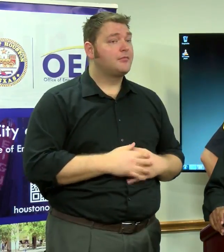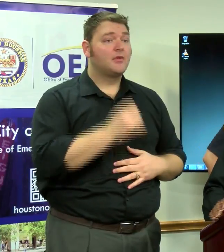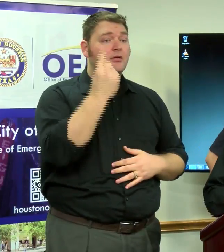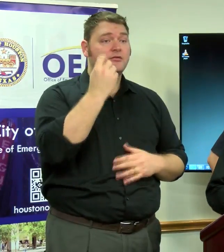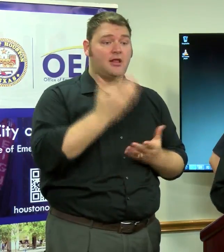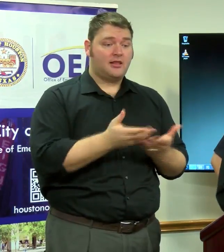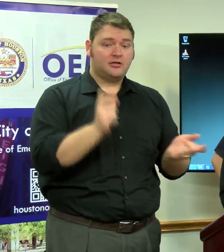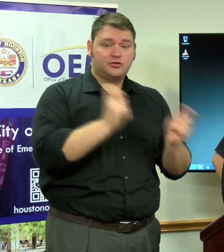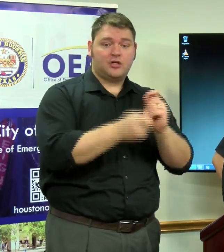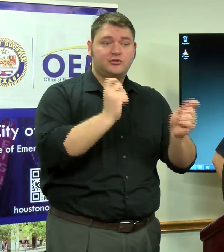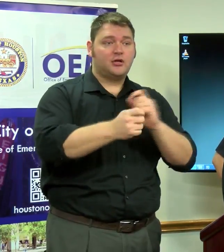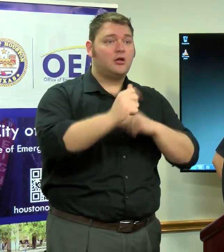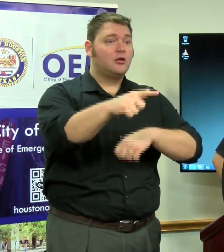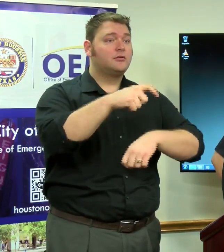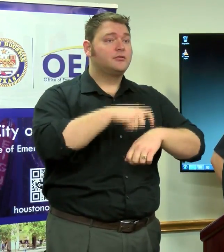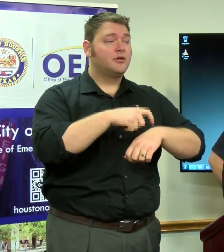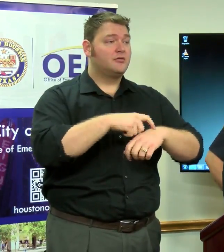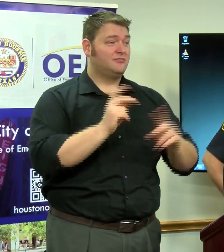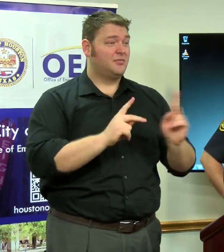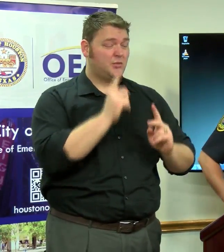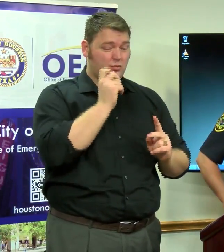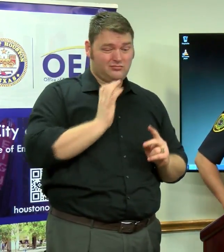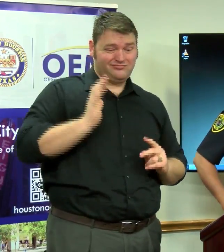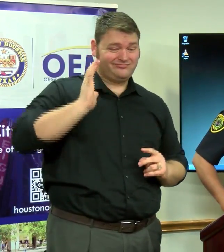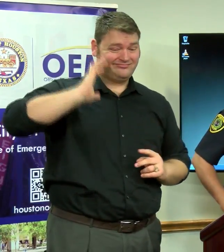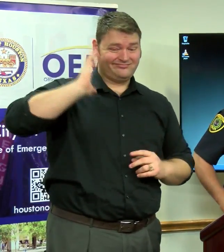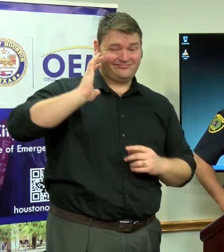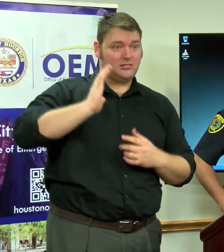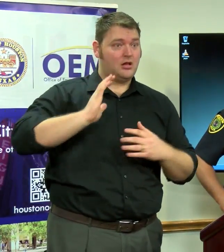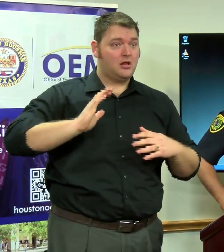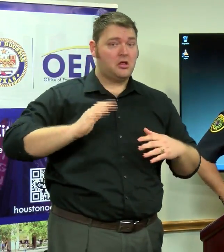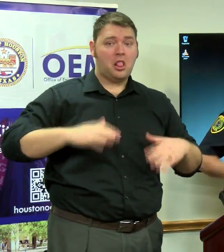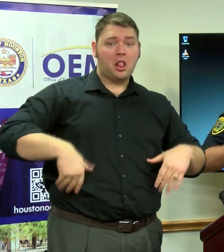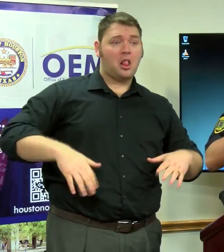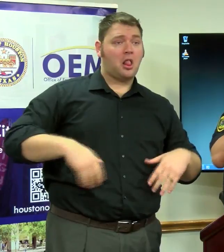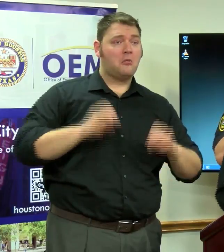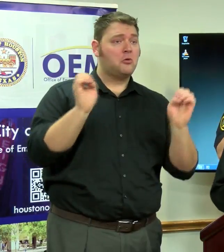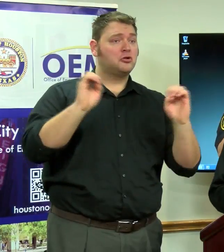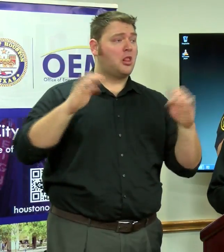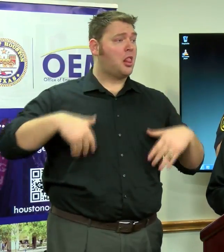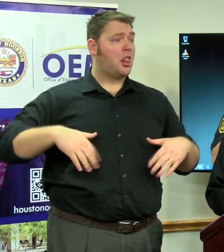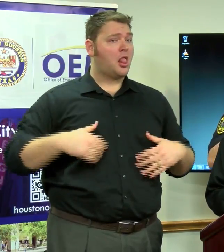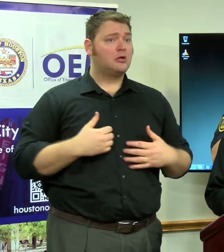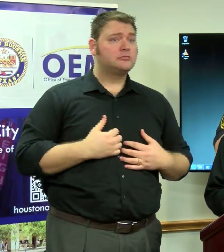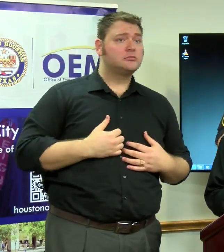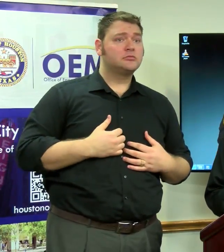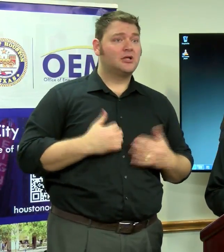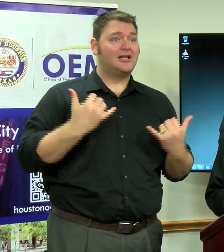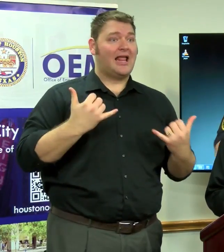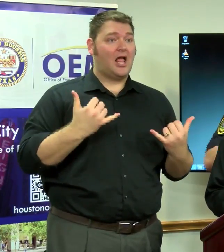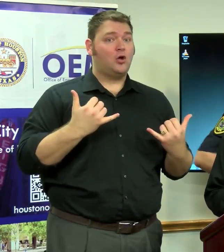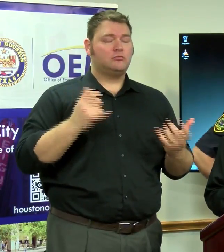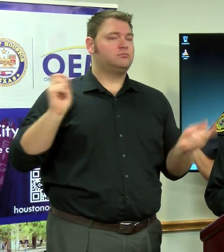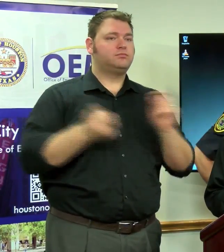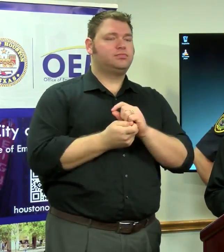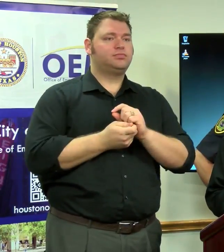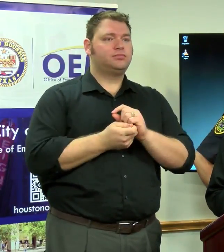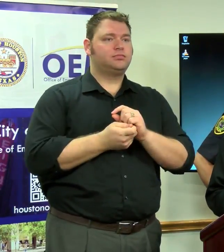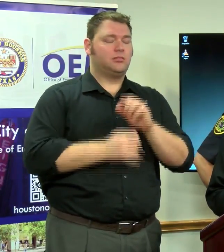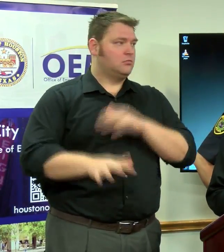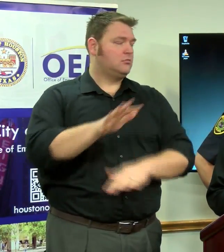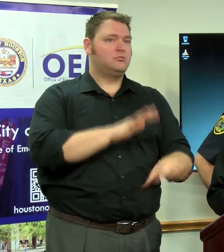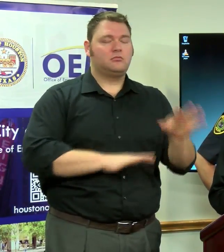dynamic. People who may not have been in a crisis state yesterday may find themselves in a crisis state